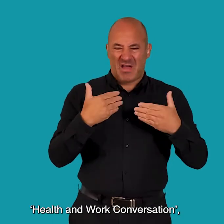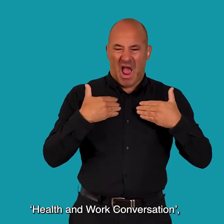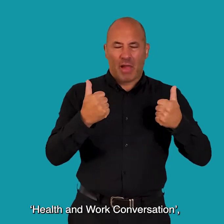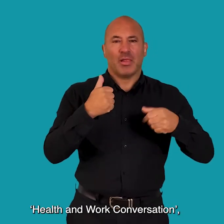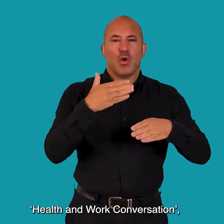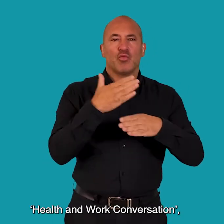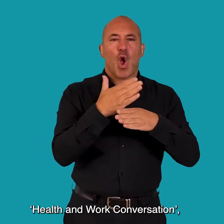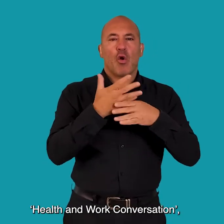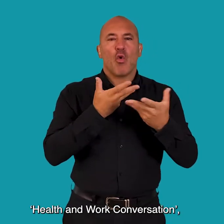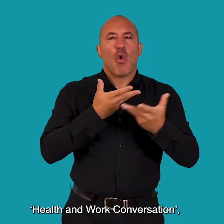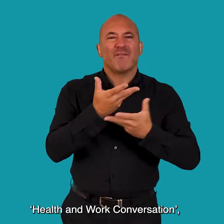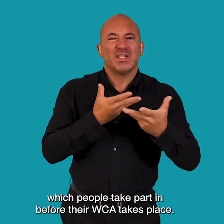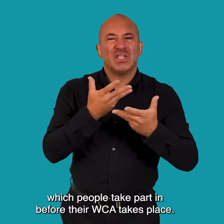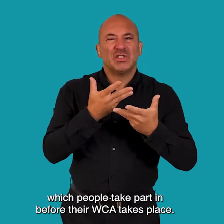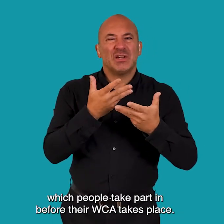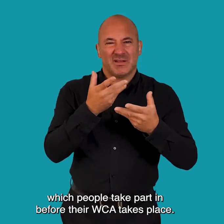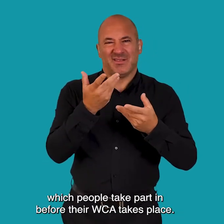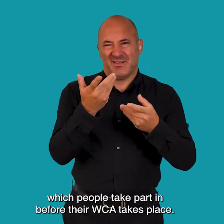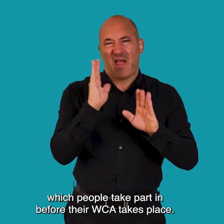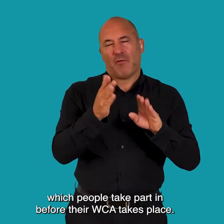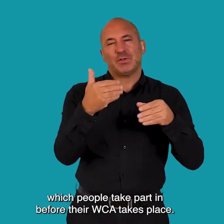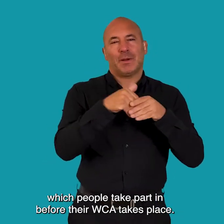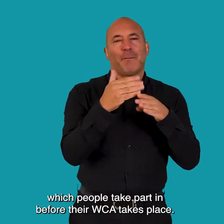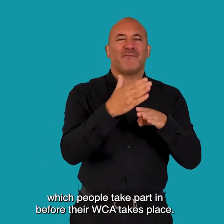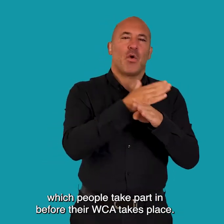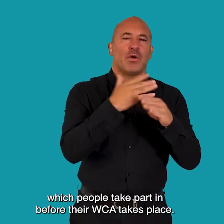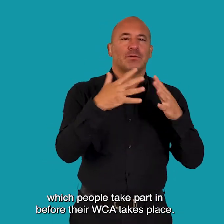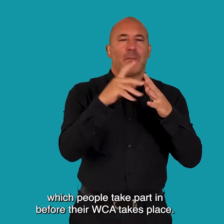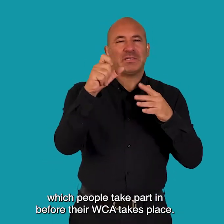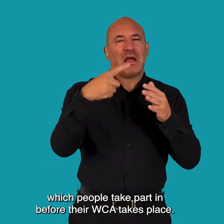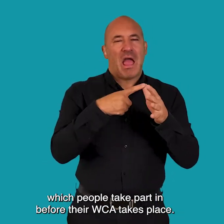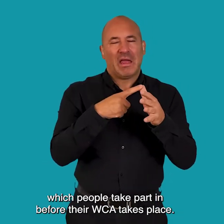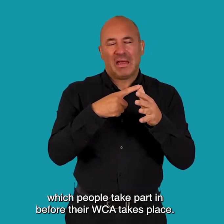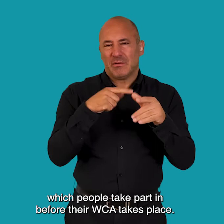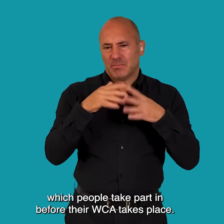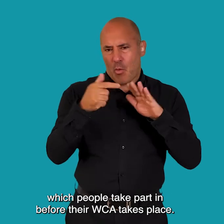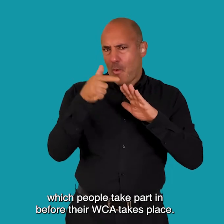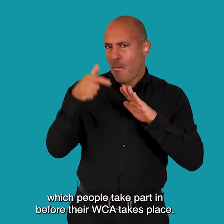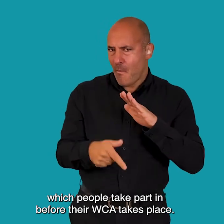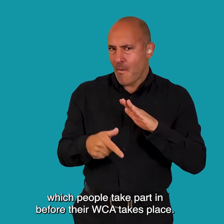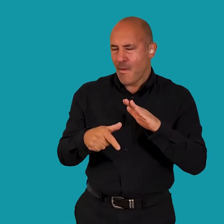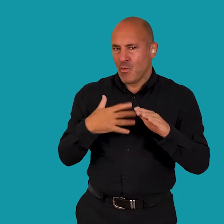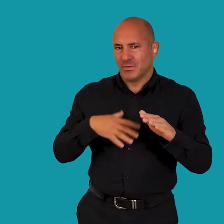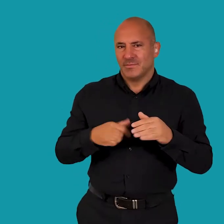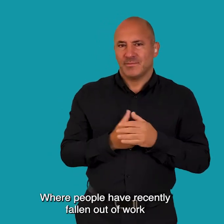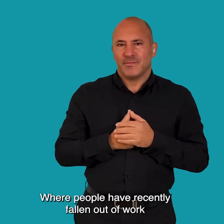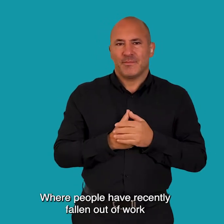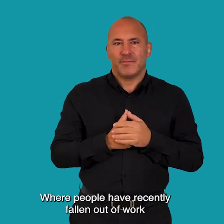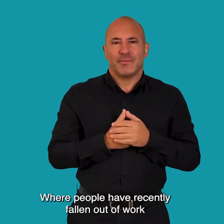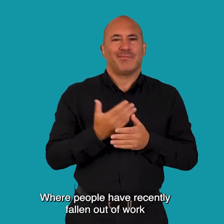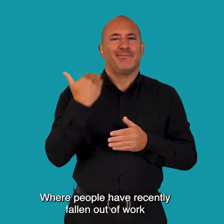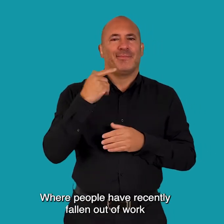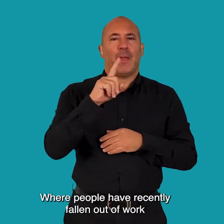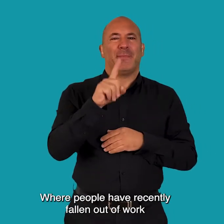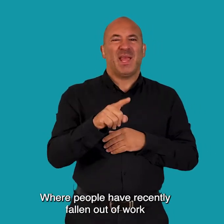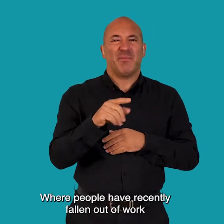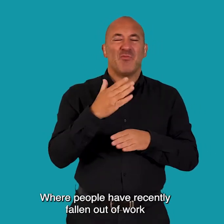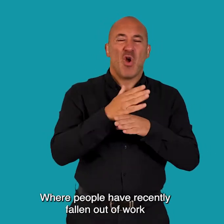work conversation, which people take part in before their WCA takes place. Where people have recently fallen out